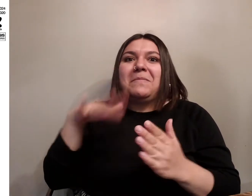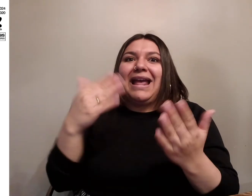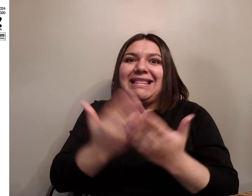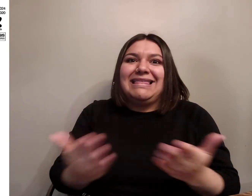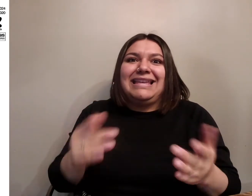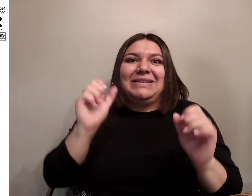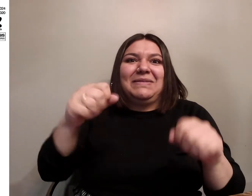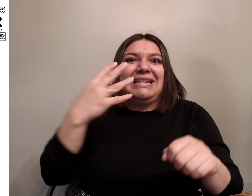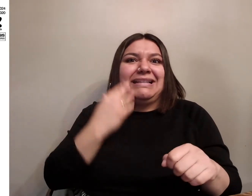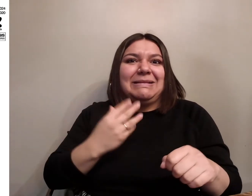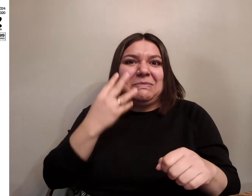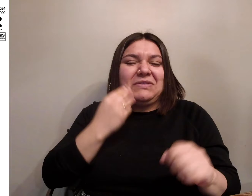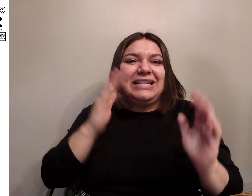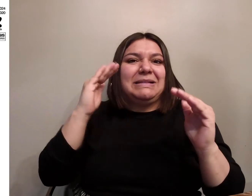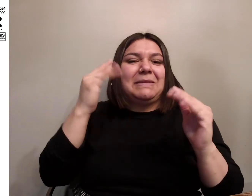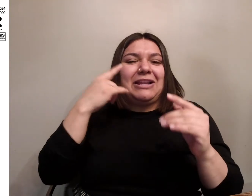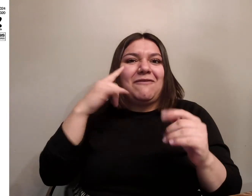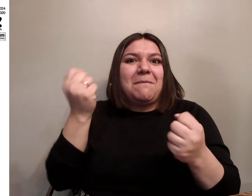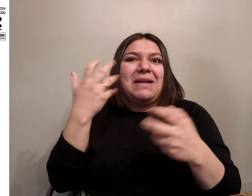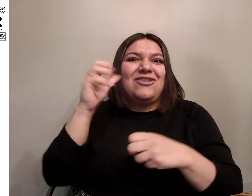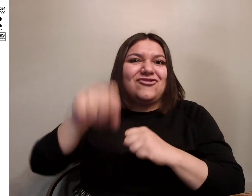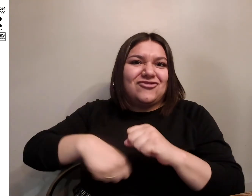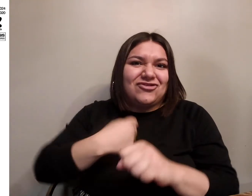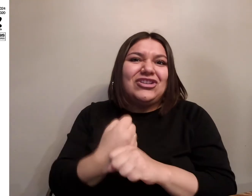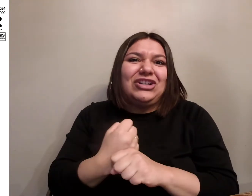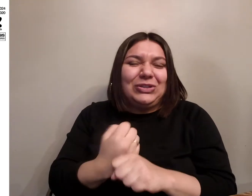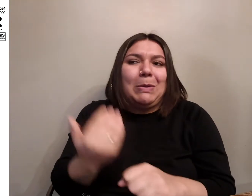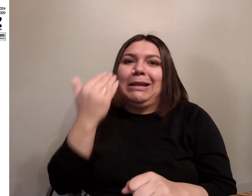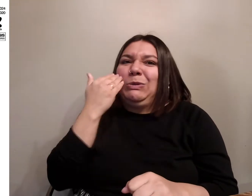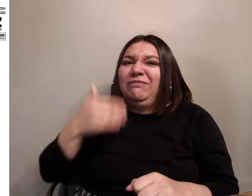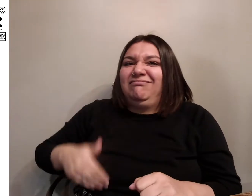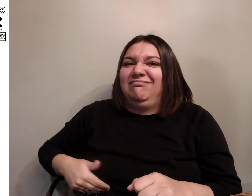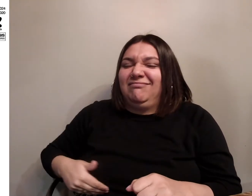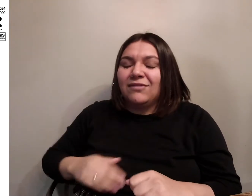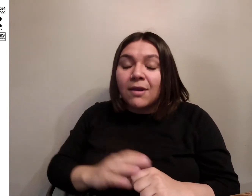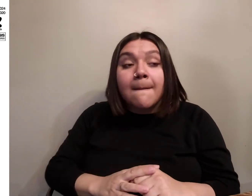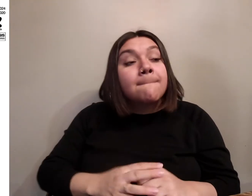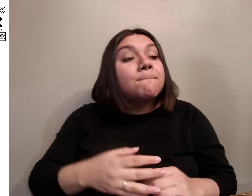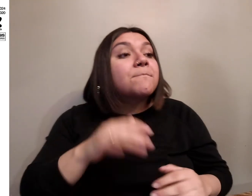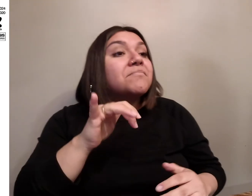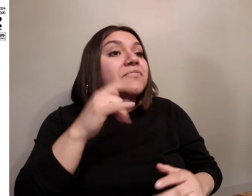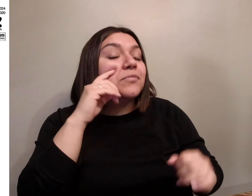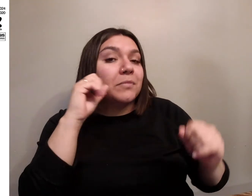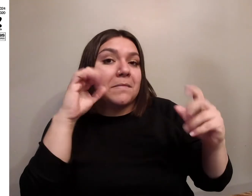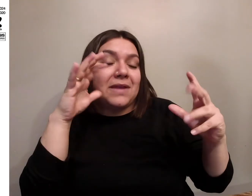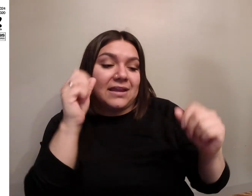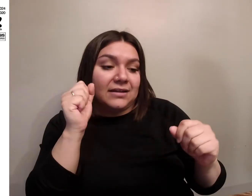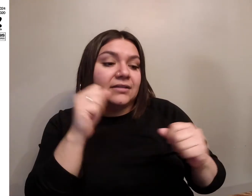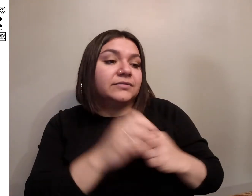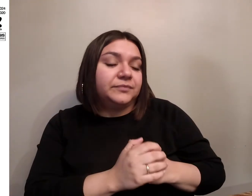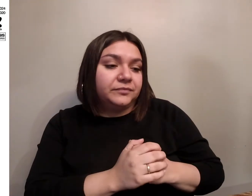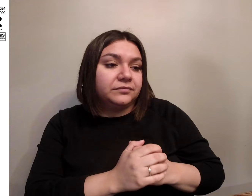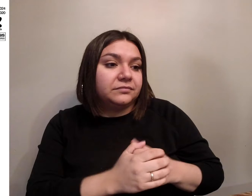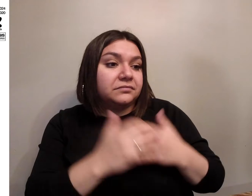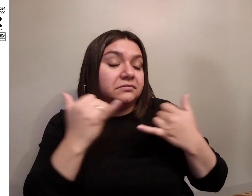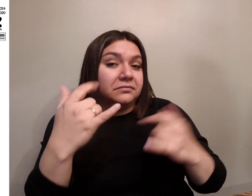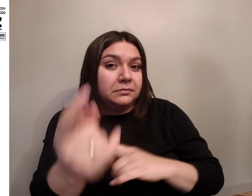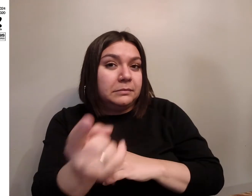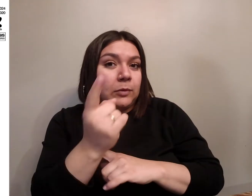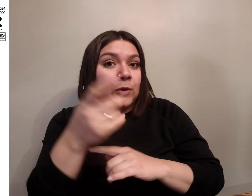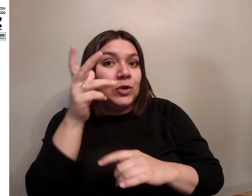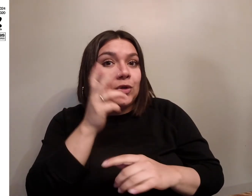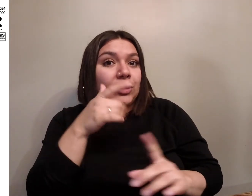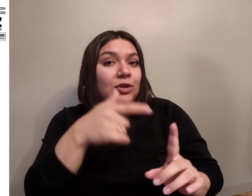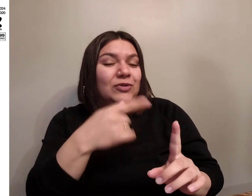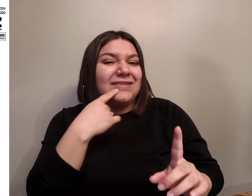list of bad things we've been expecting for decades. I mean, what